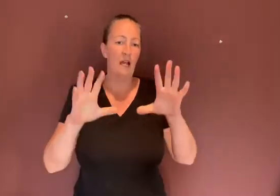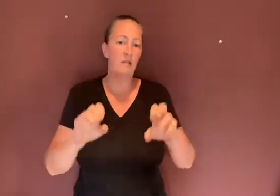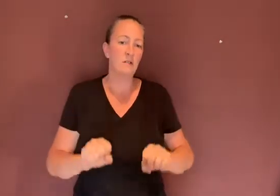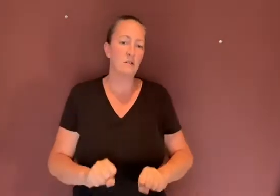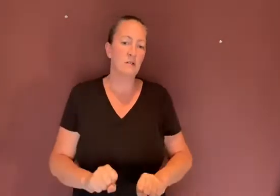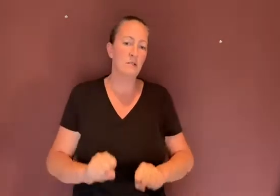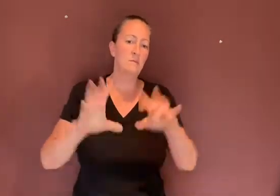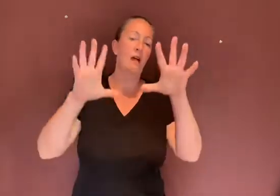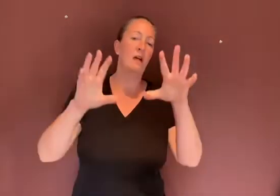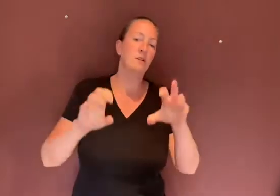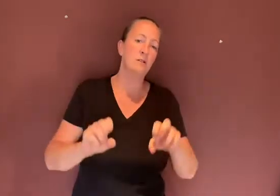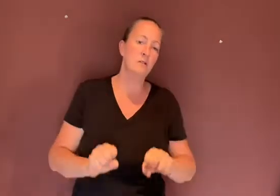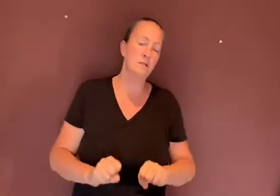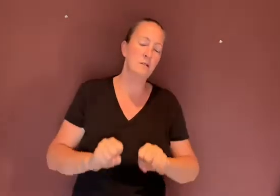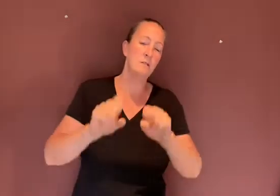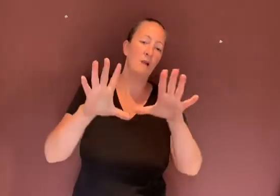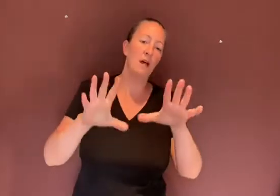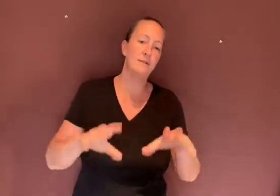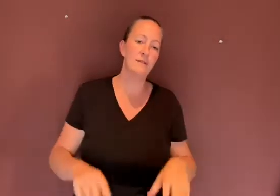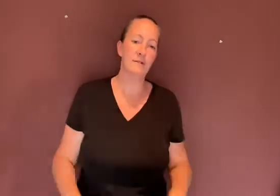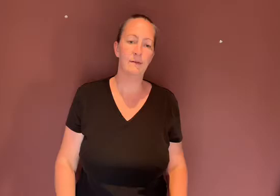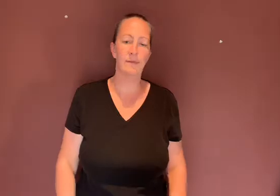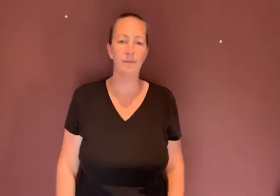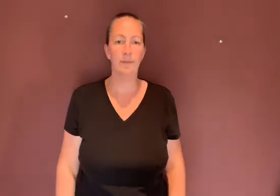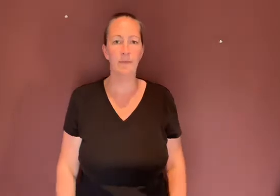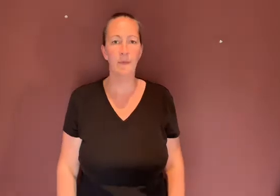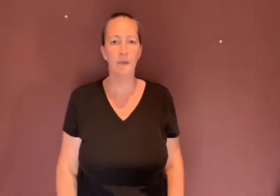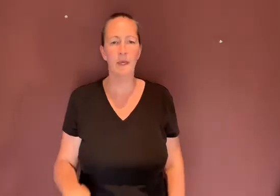Splash, splash, splash.